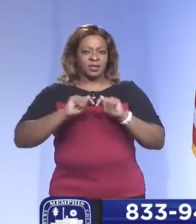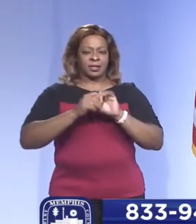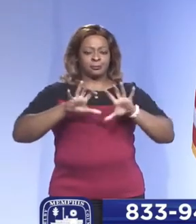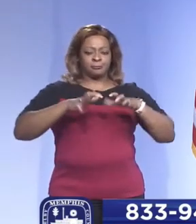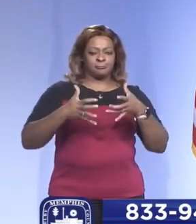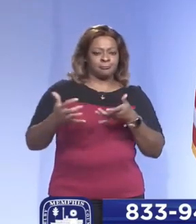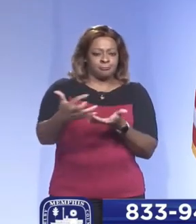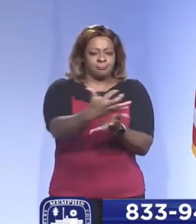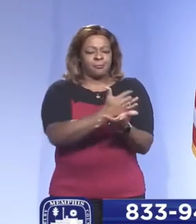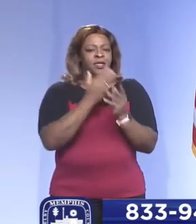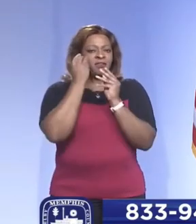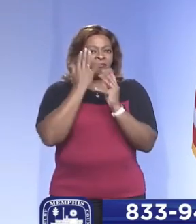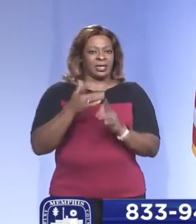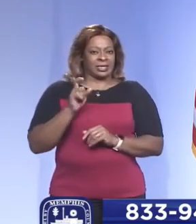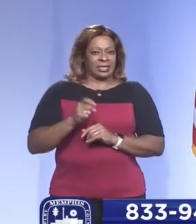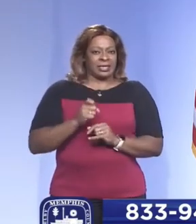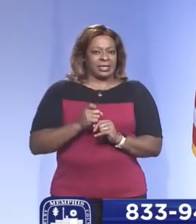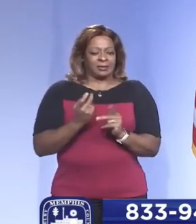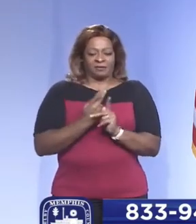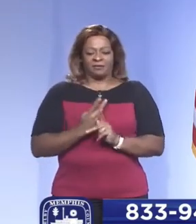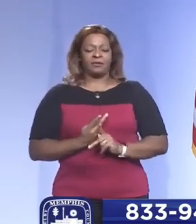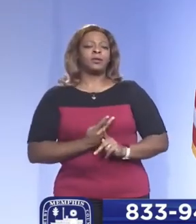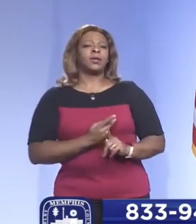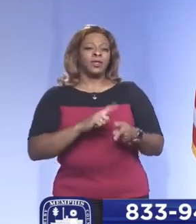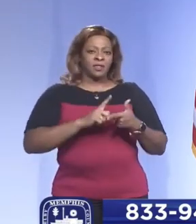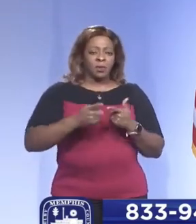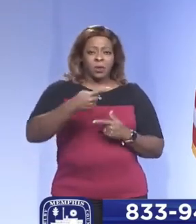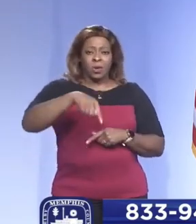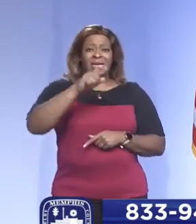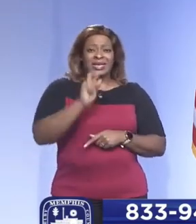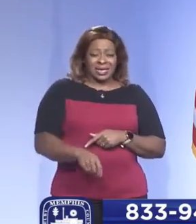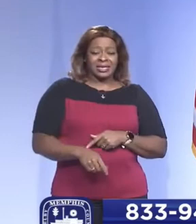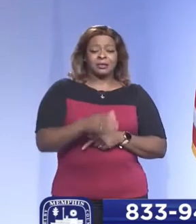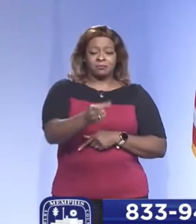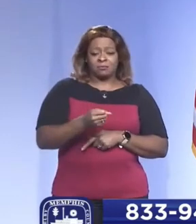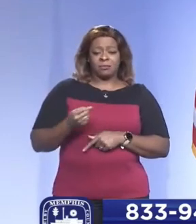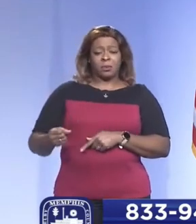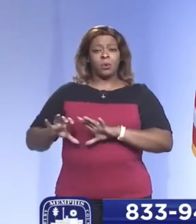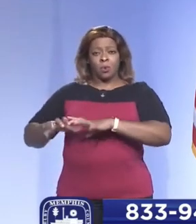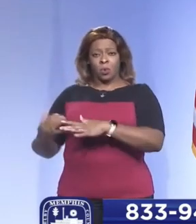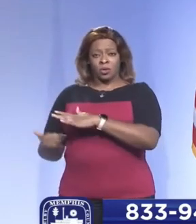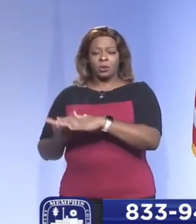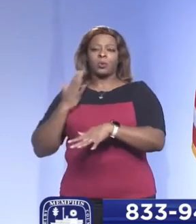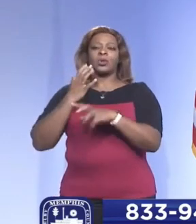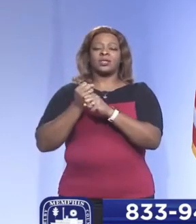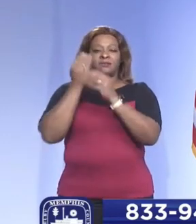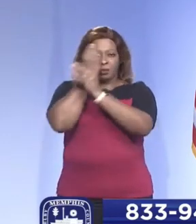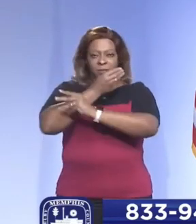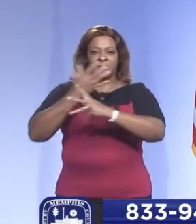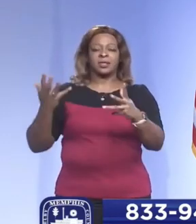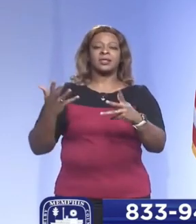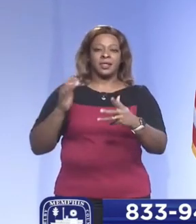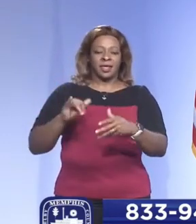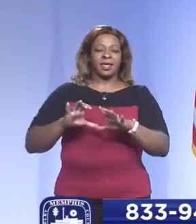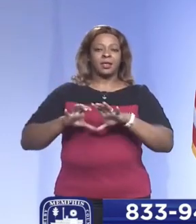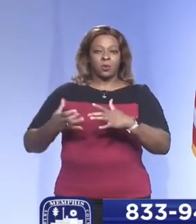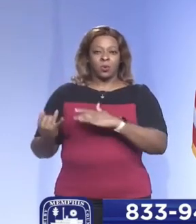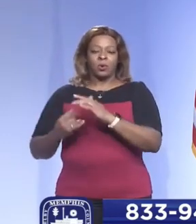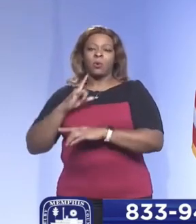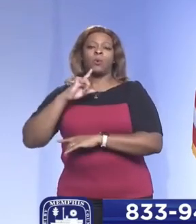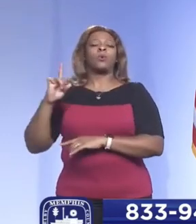all the necessary information. And then those who need to be placed in quarantine will receive communication of their quarantine